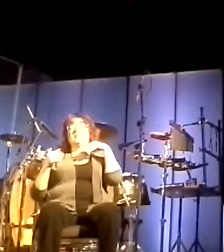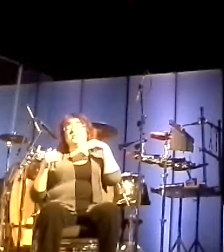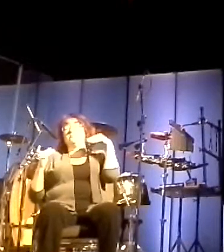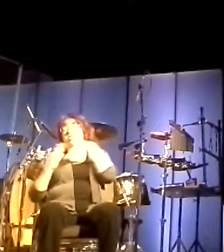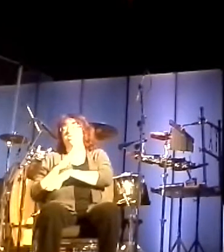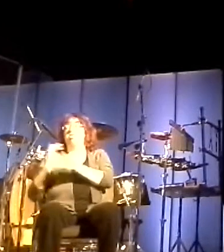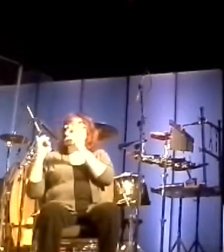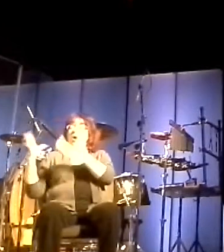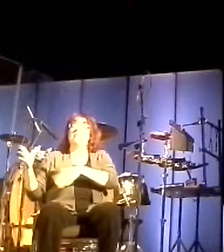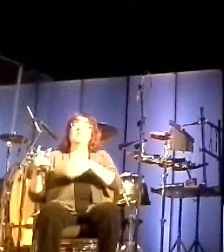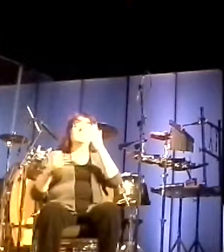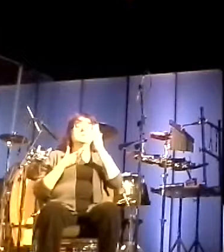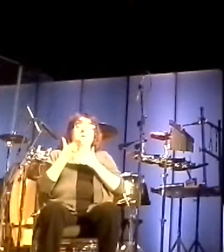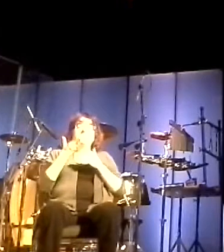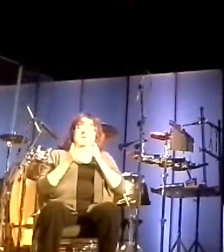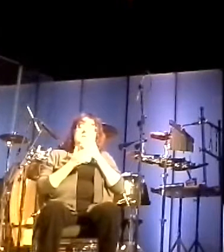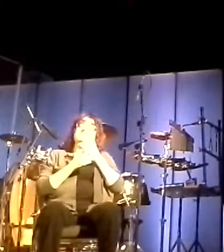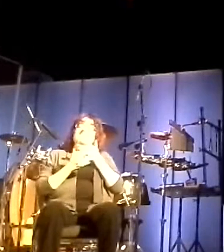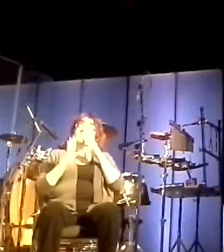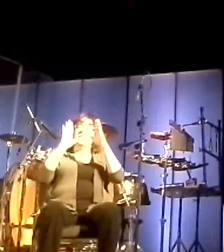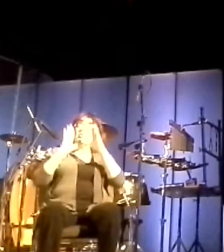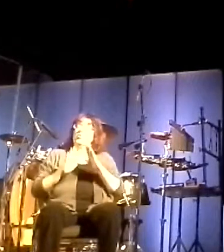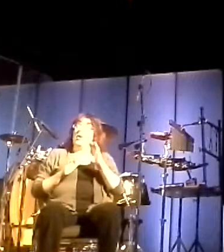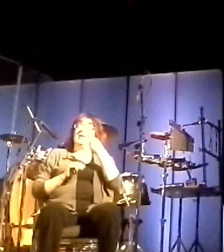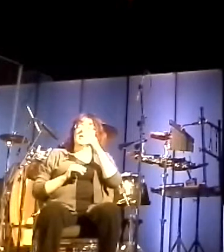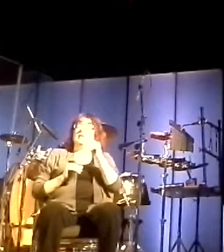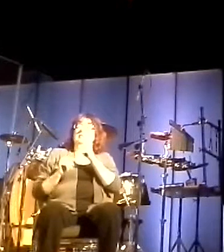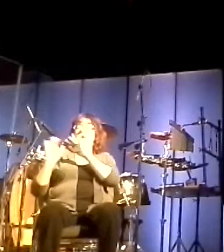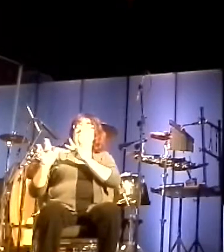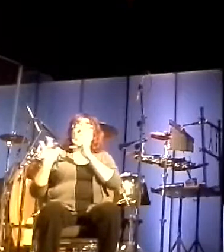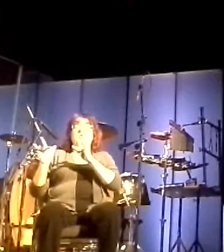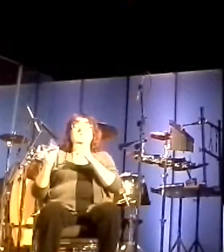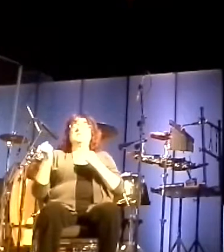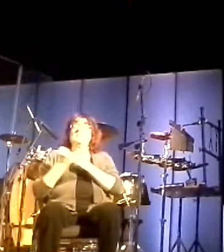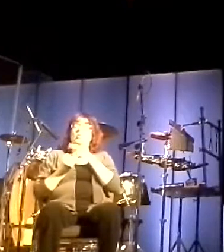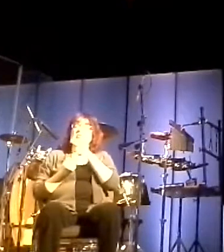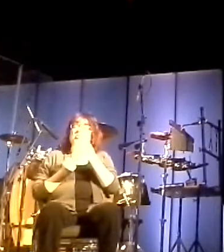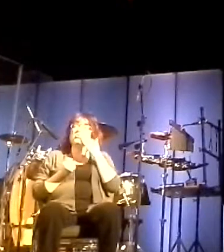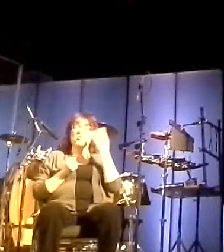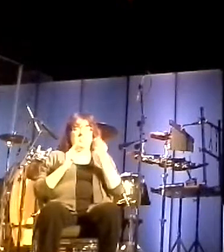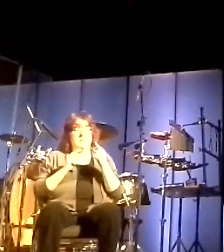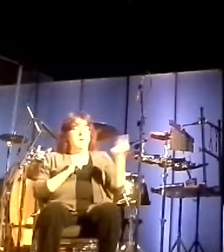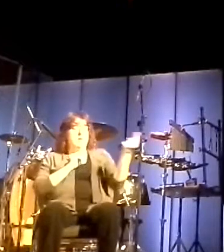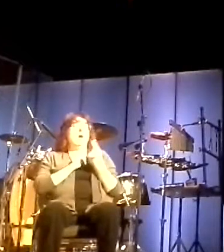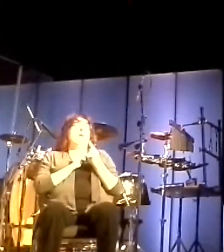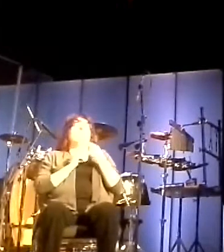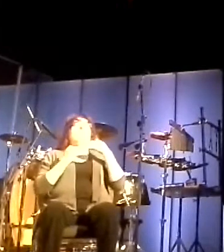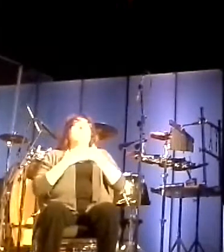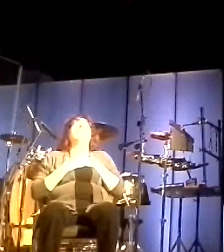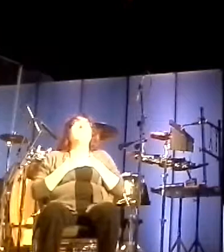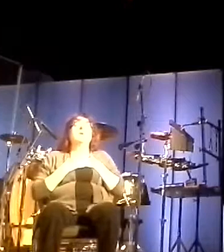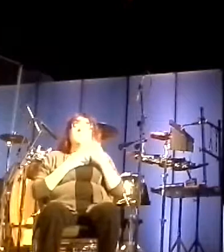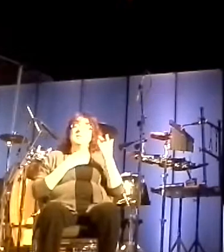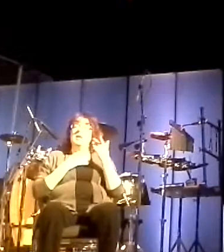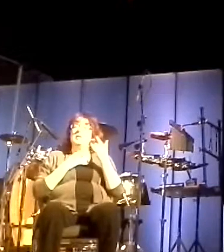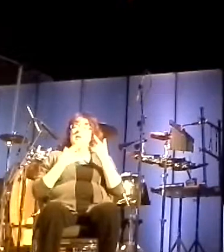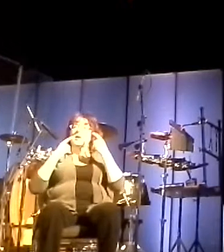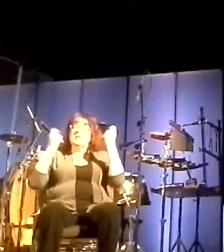out. Because there's some people who have a great gift of mercy, and they'll be there for you, especially when you're down and out. You ever notice you got some people, they'll be there when you're down and out, but then they